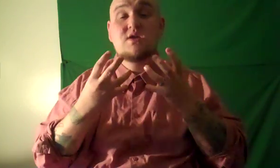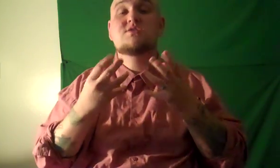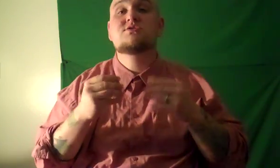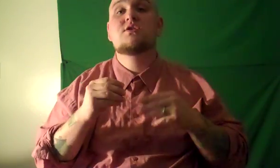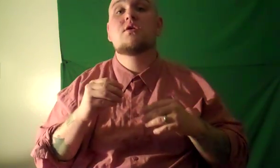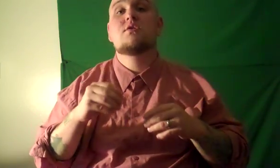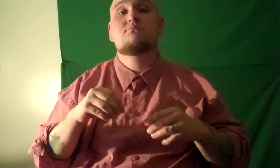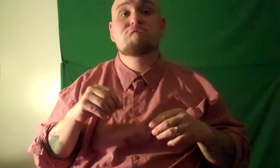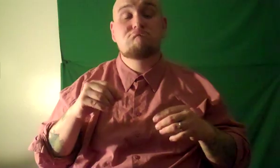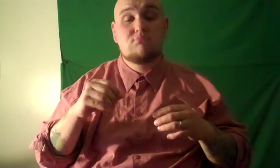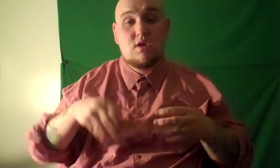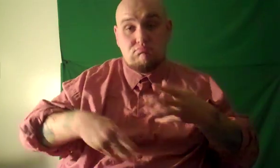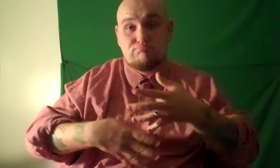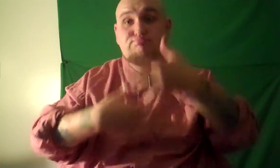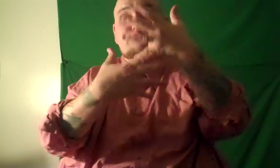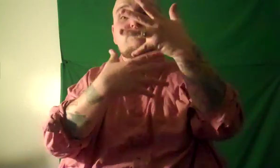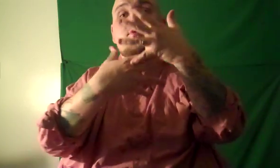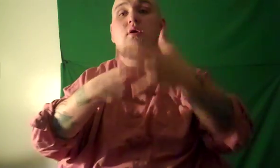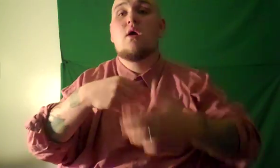website, you can look under www.rid.org